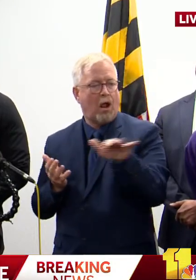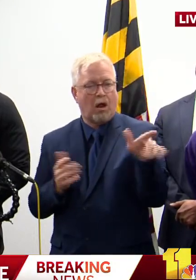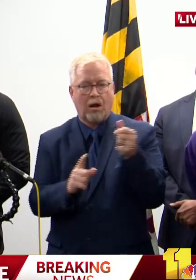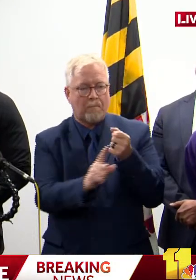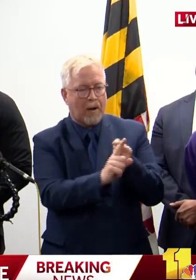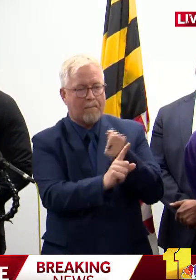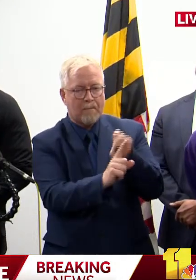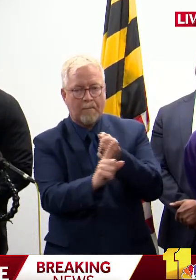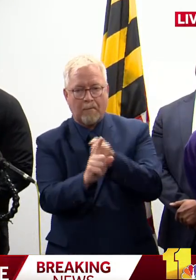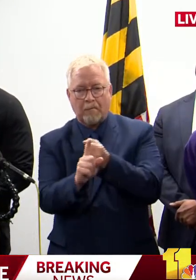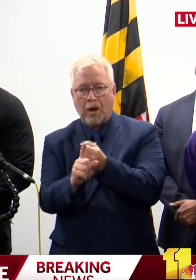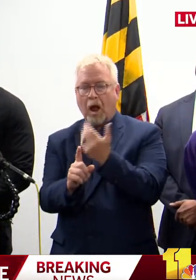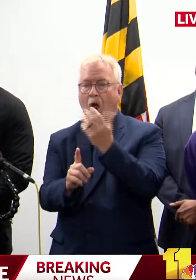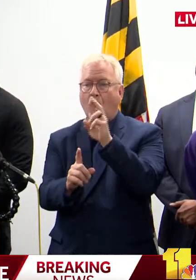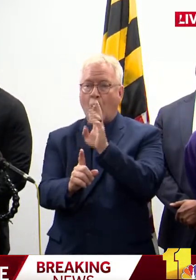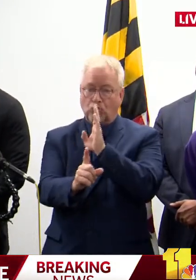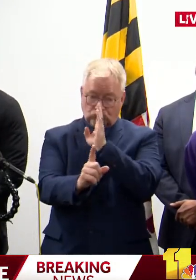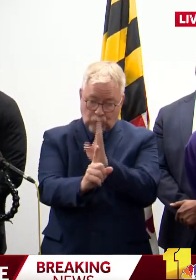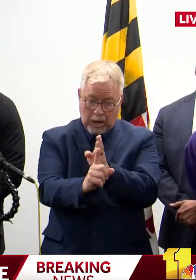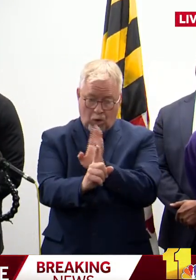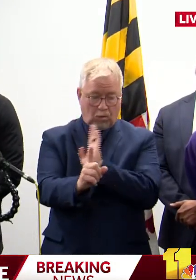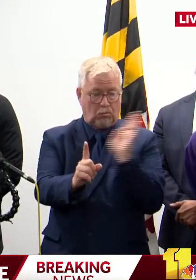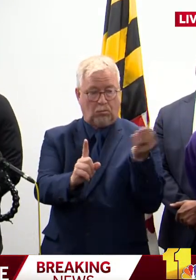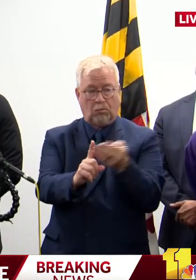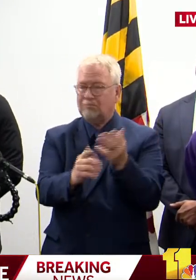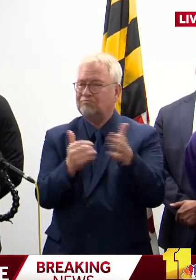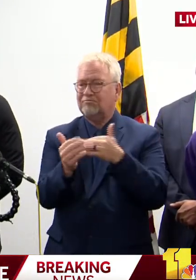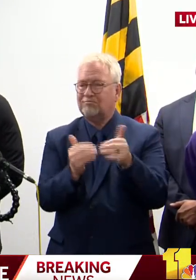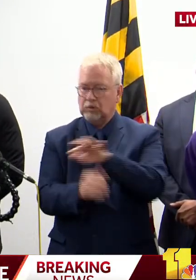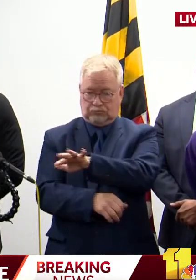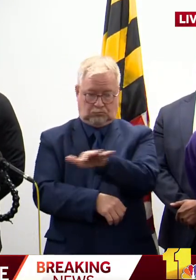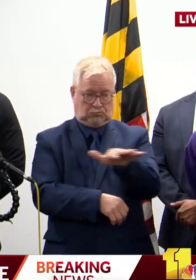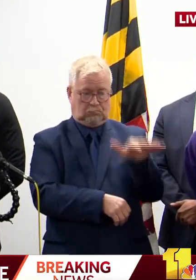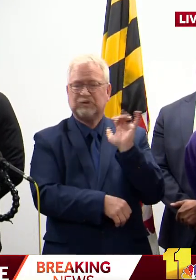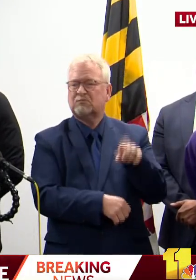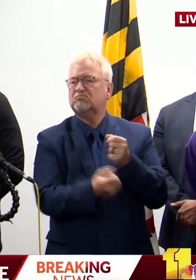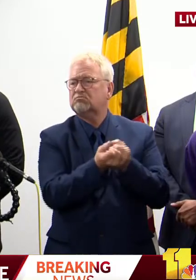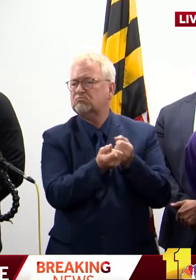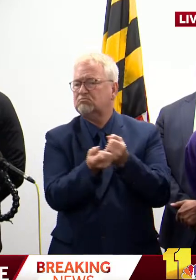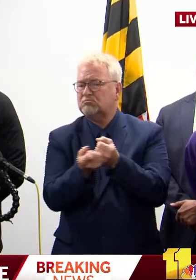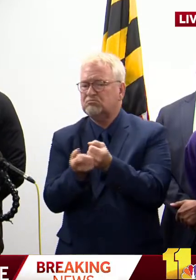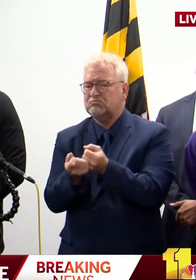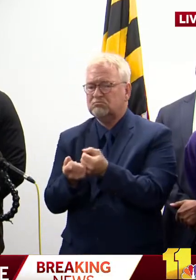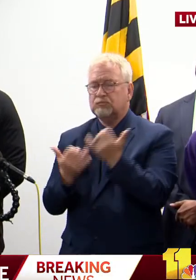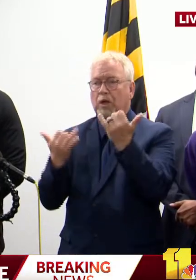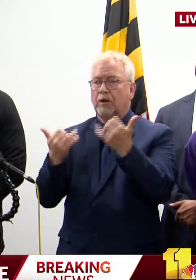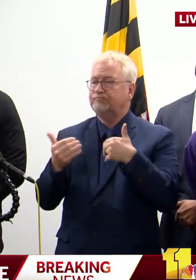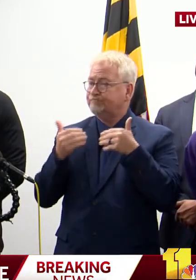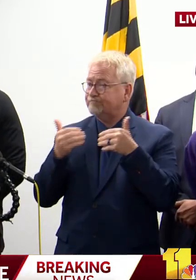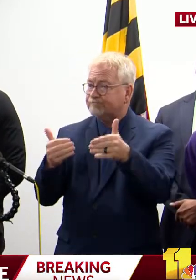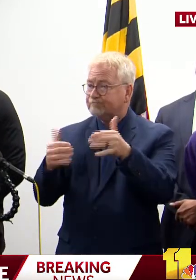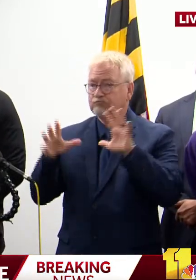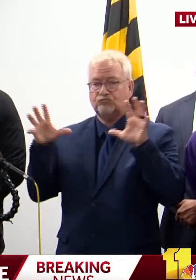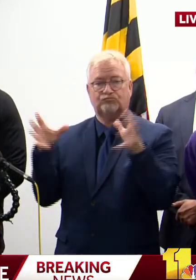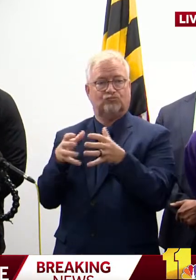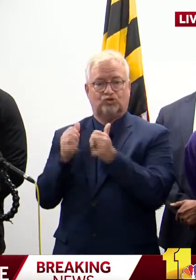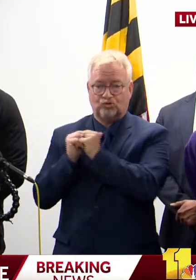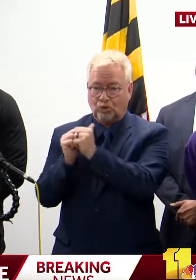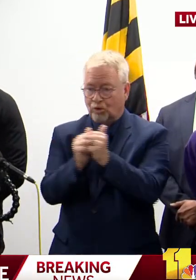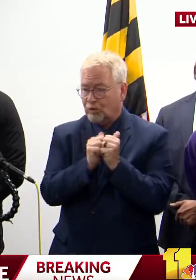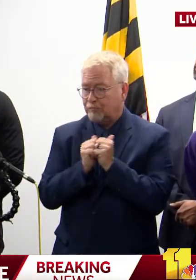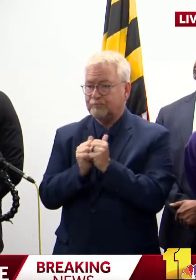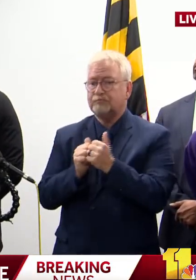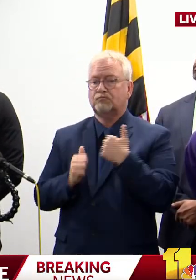and indirectly. We are going to move forward together, because that's what we do. Because we are